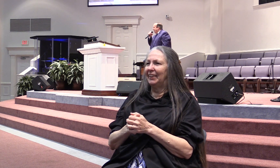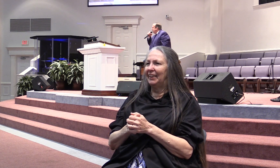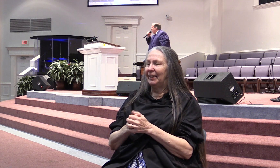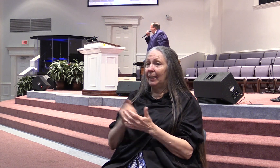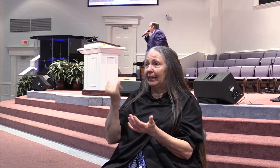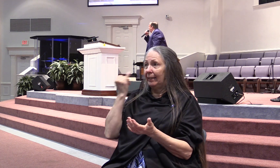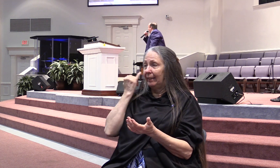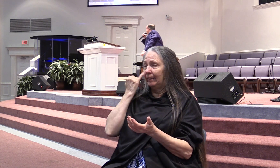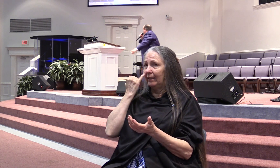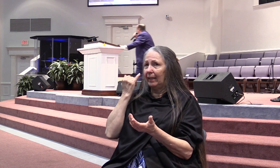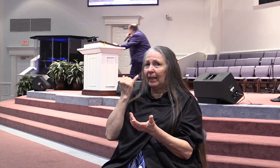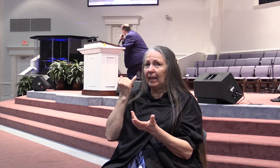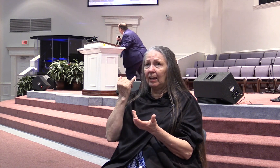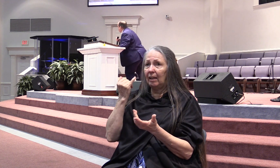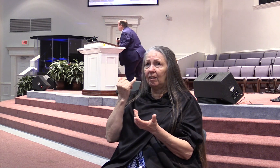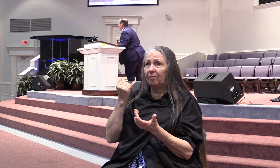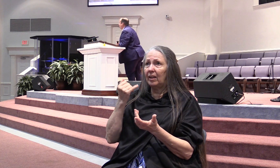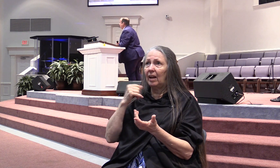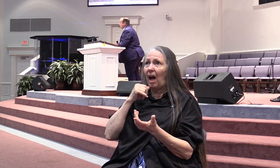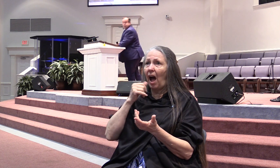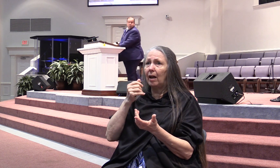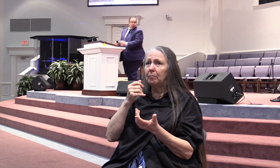But if I'm going to go up in the rapture of the church,